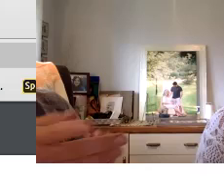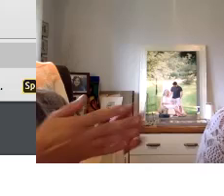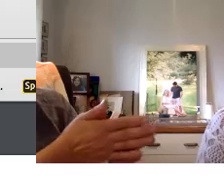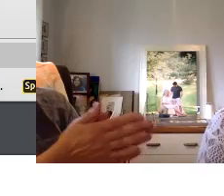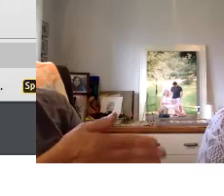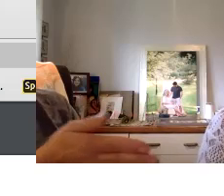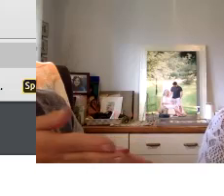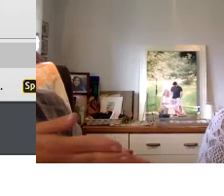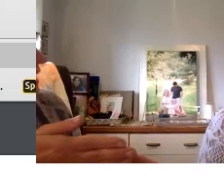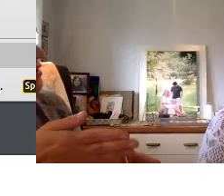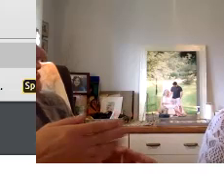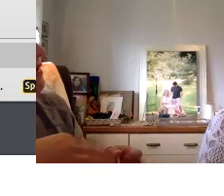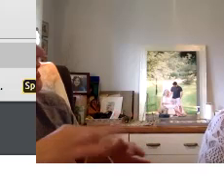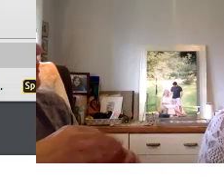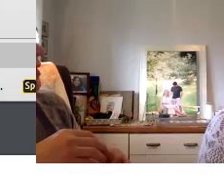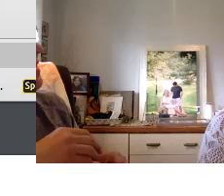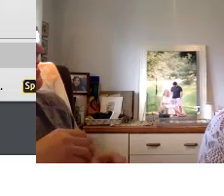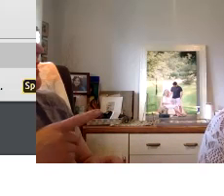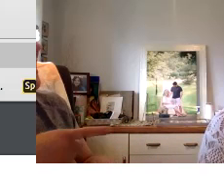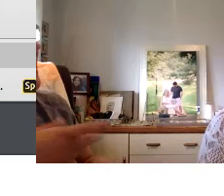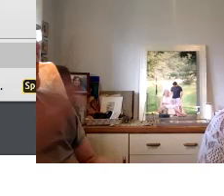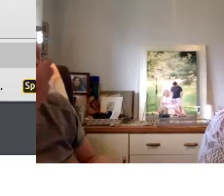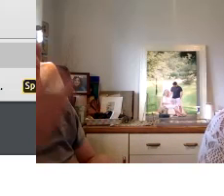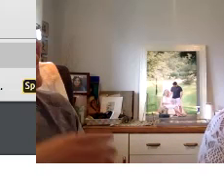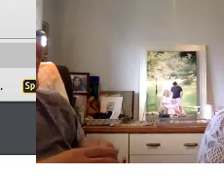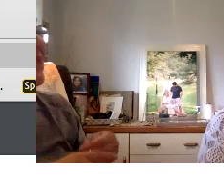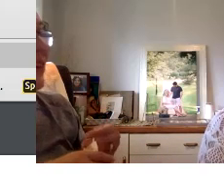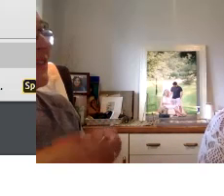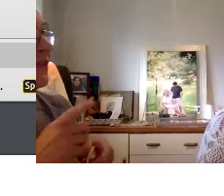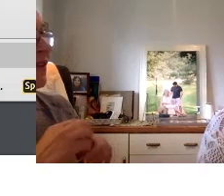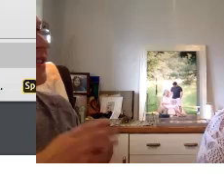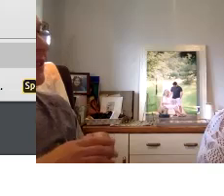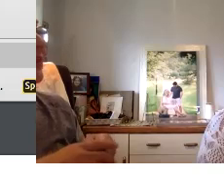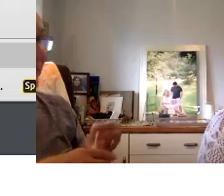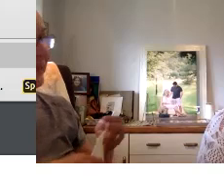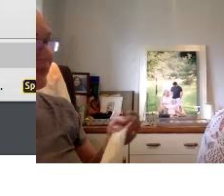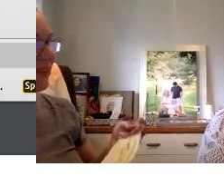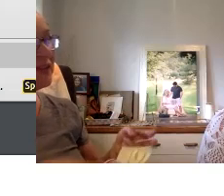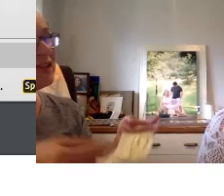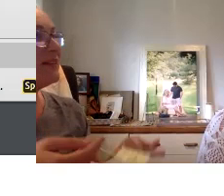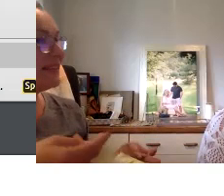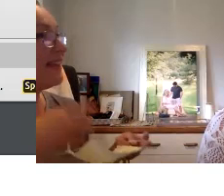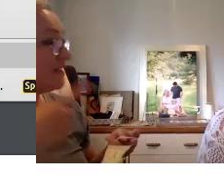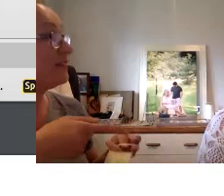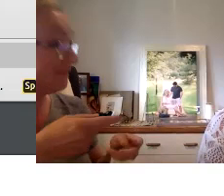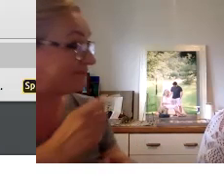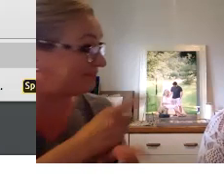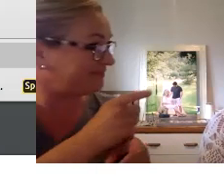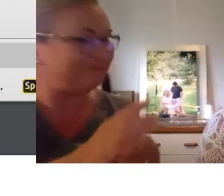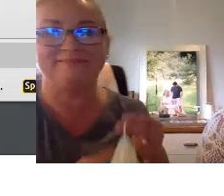move forward, wash my hands, etc. That's really important. It's great, but with the mask, it's very difficult to do. So just want to say that